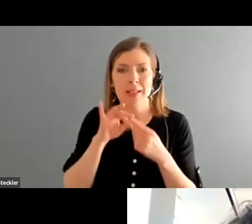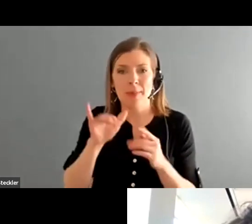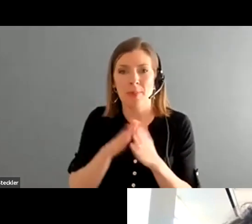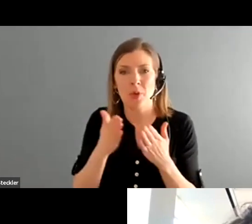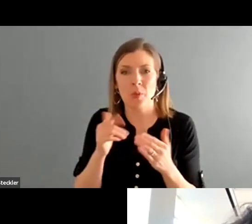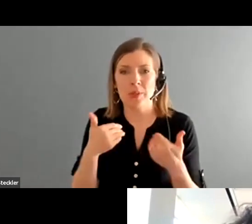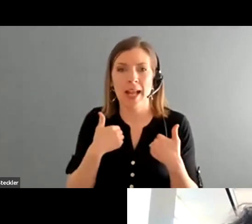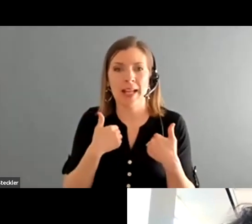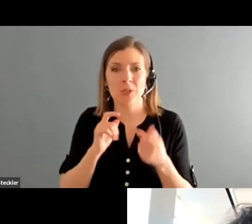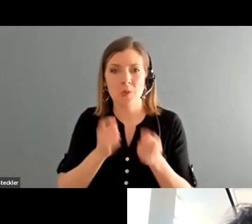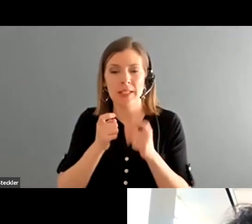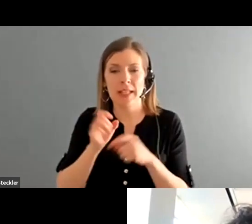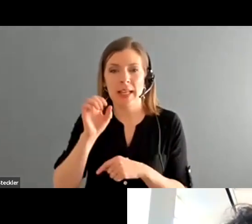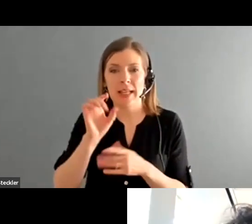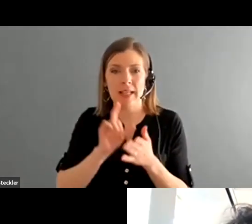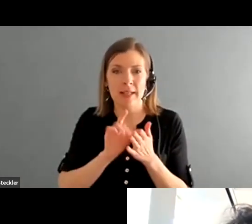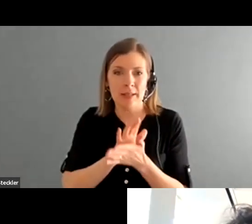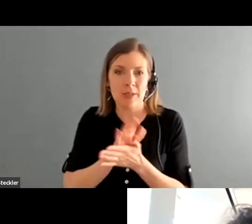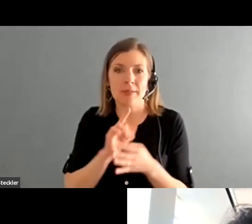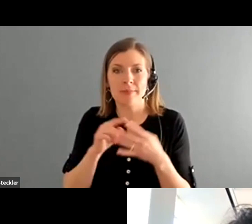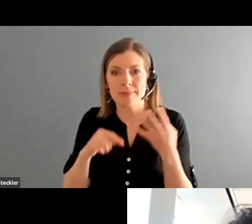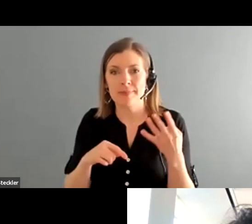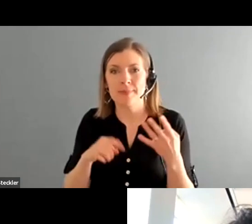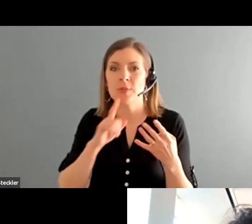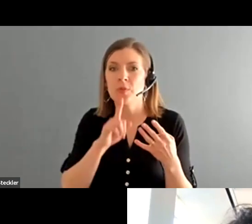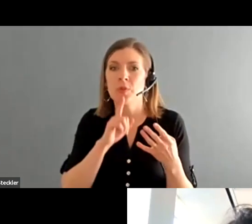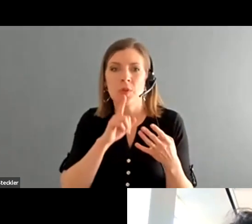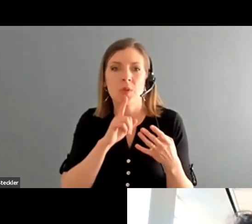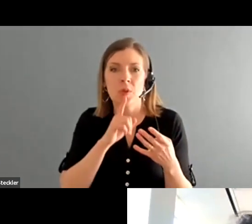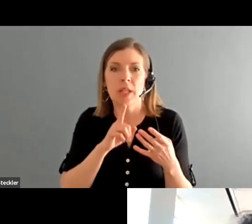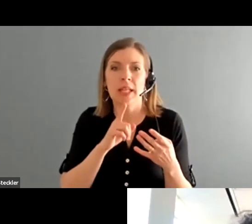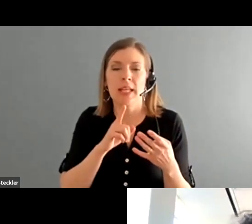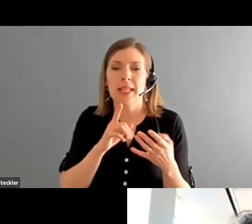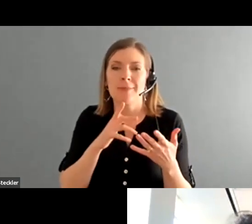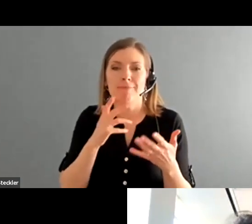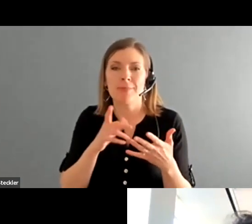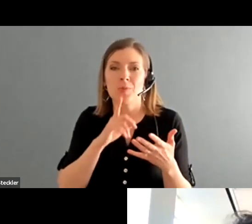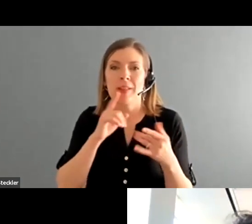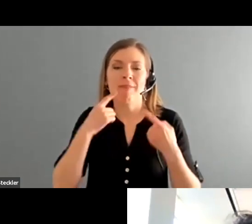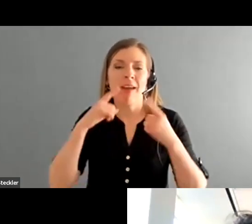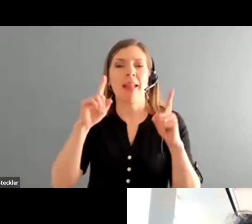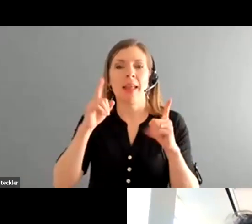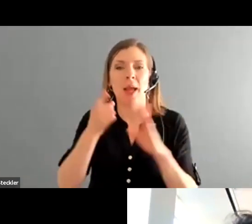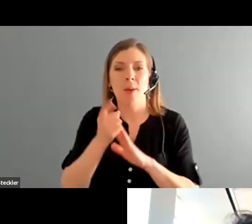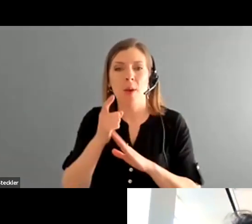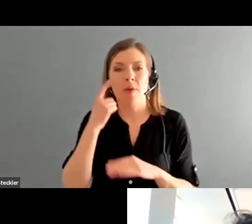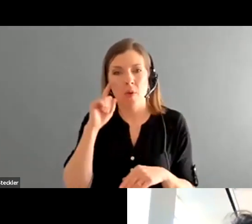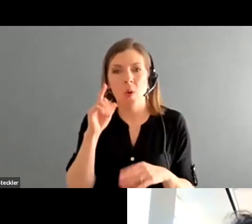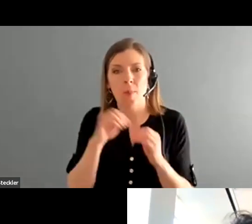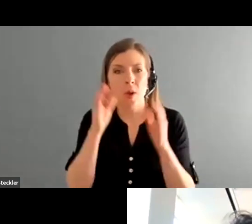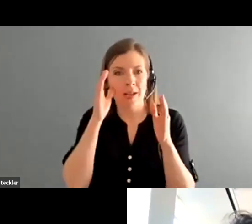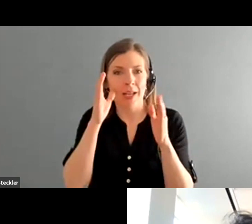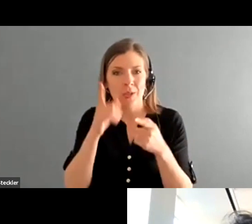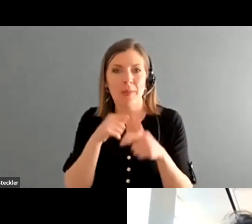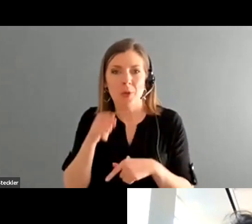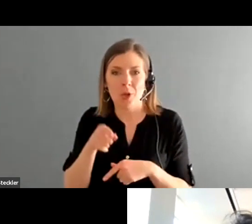which has the translated essays, etc. So it's just she's been really, really, this is finally a moment for more attention to come to